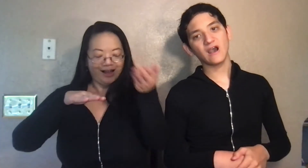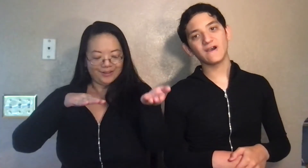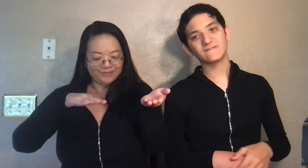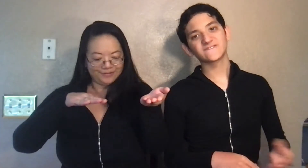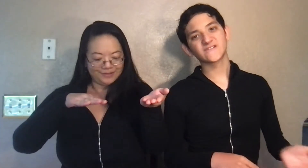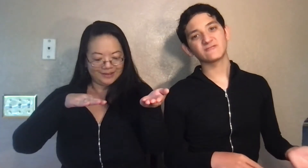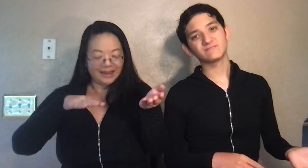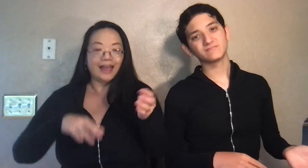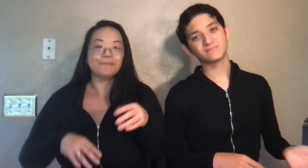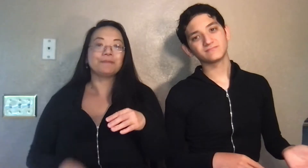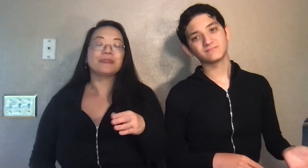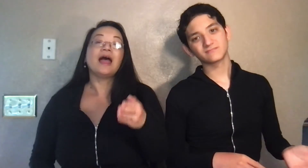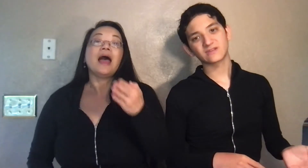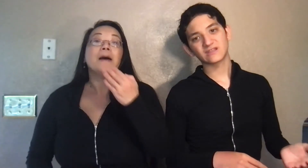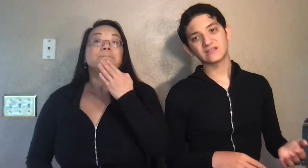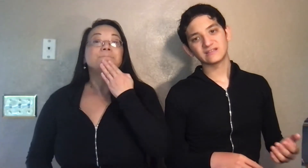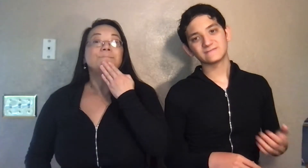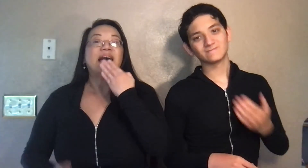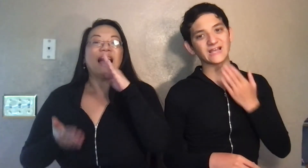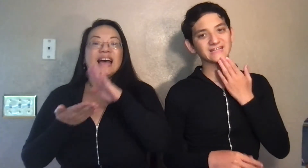Off. Yeah. Bad. Bad.